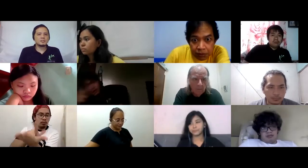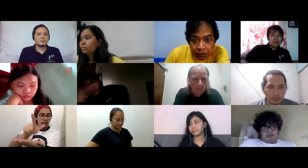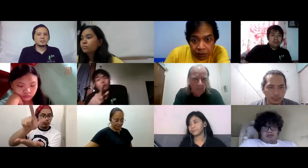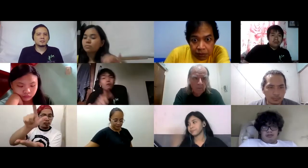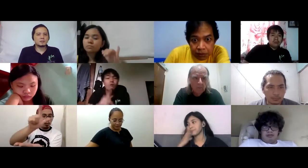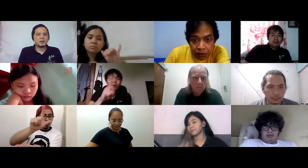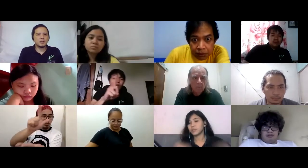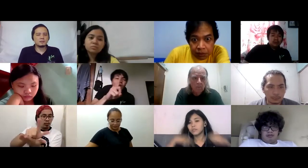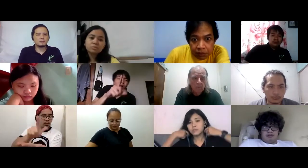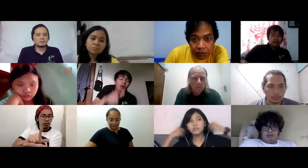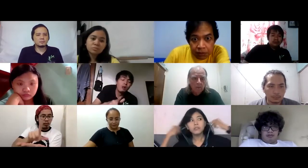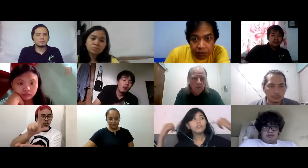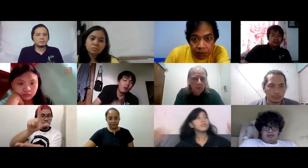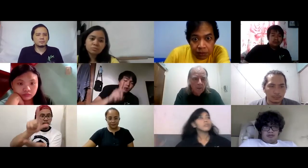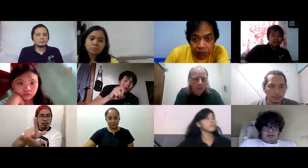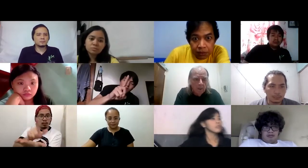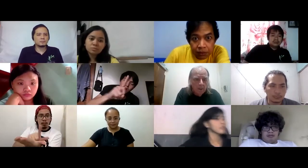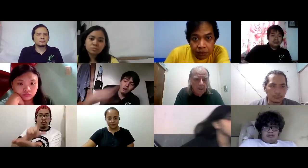Lesson 1, sir, right?